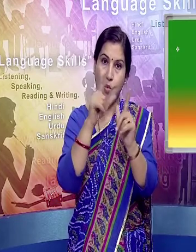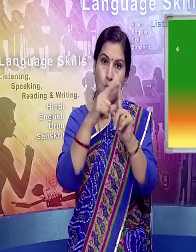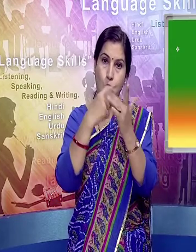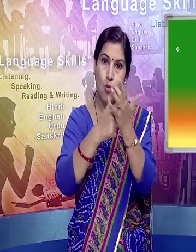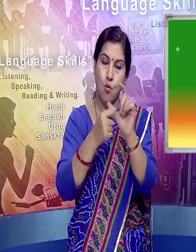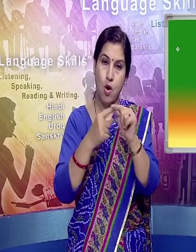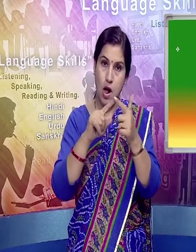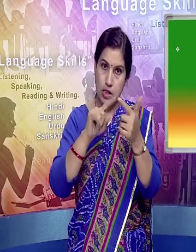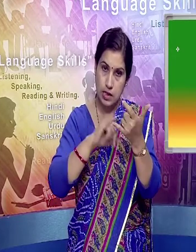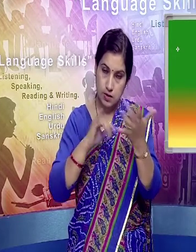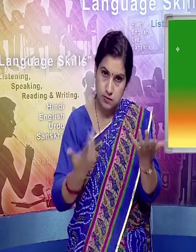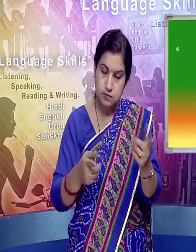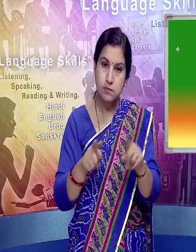You have learnt about the protein.